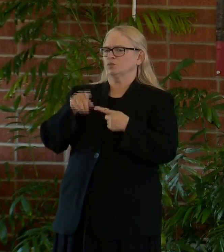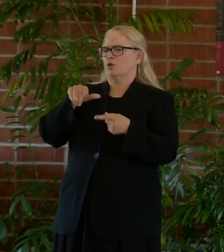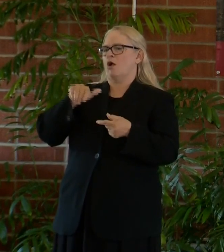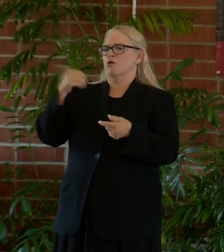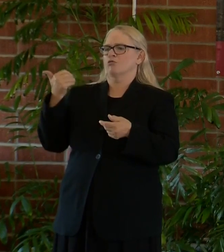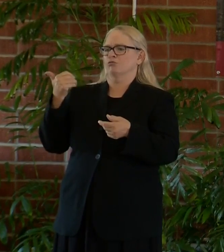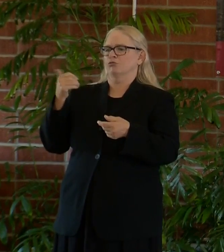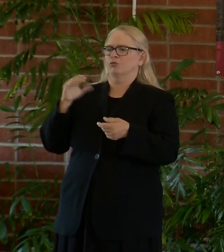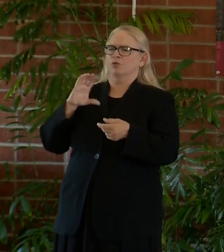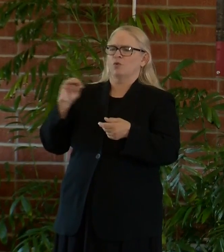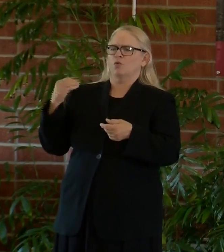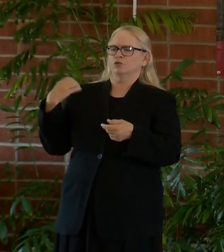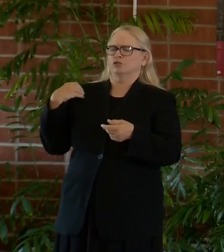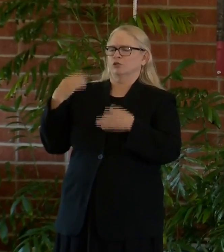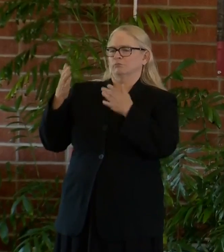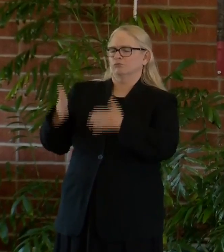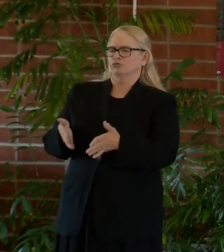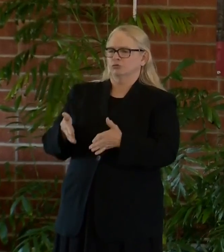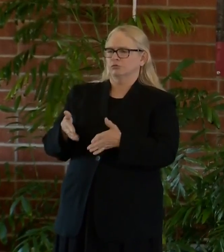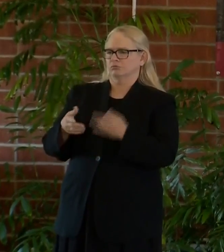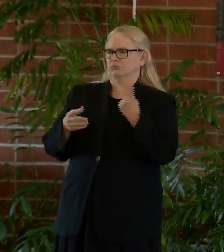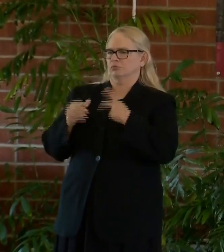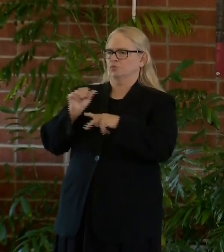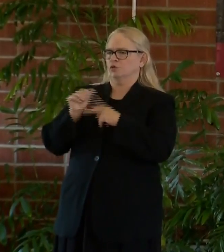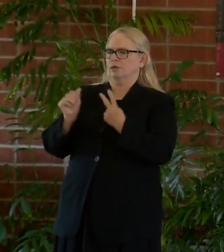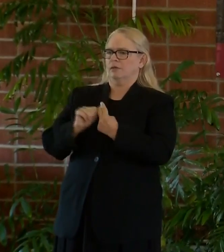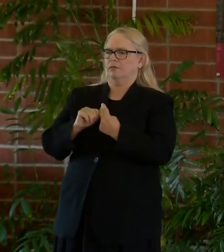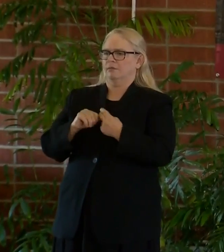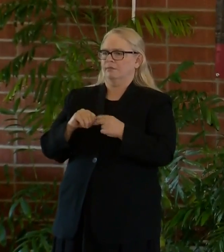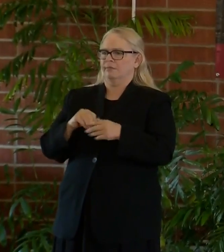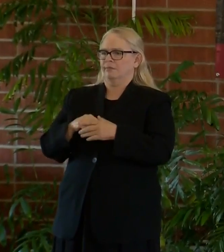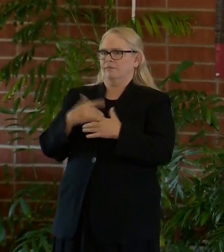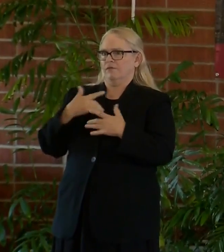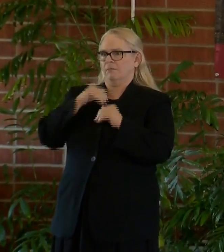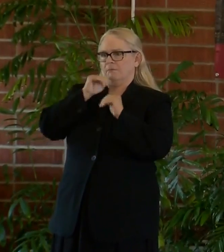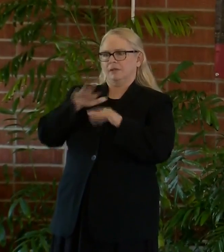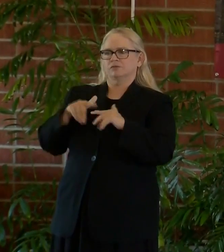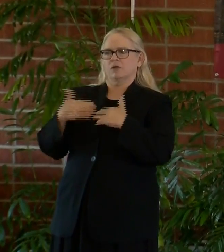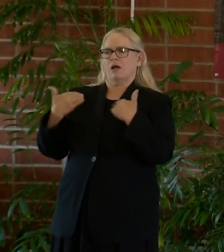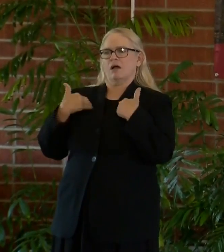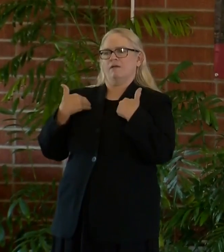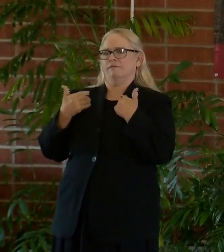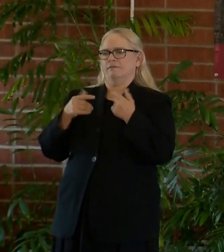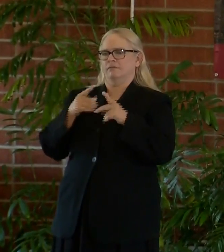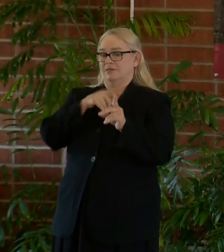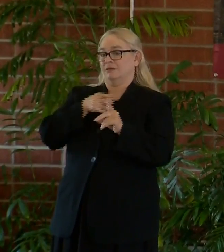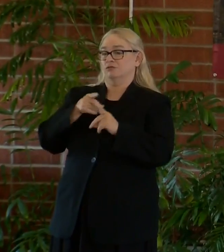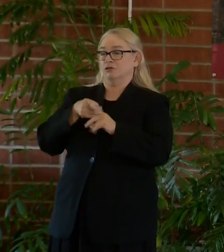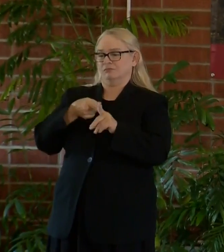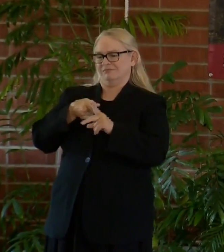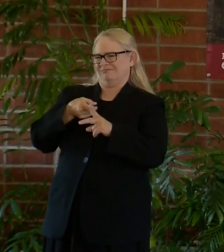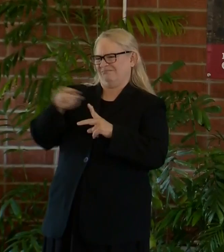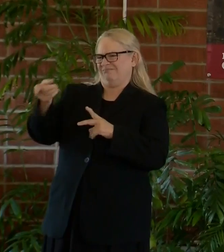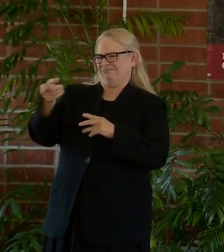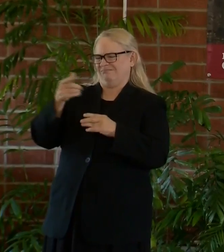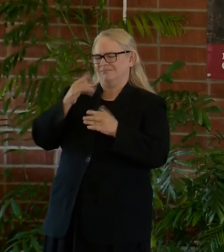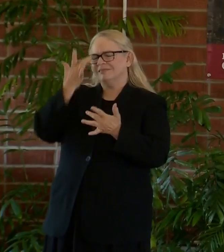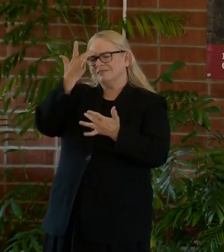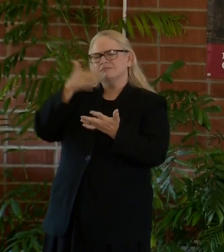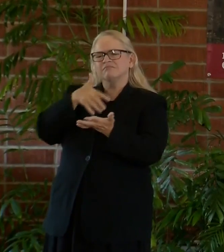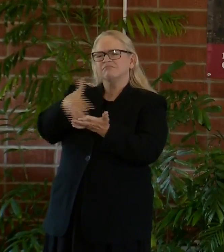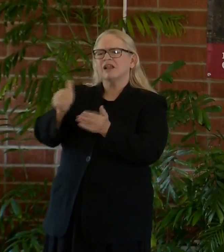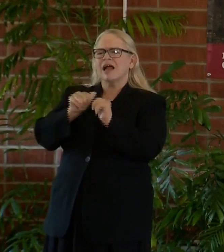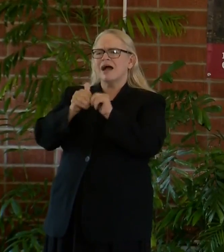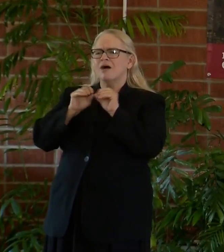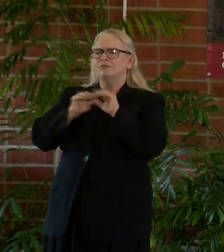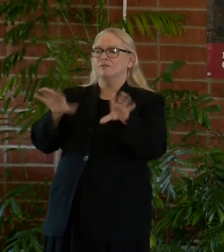co-chair. We're just blessed, epidemiologist who we're blessed to have on our team back